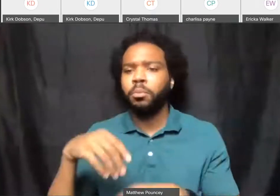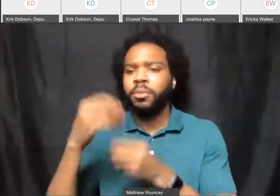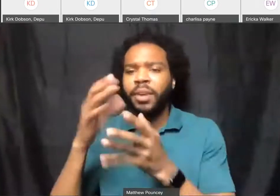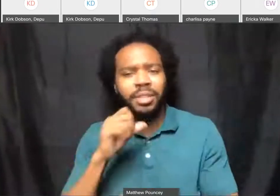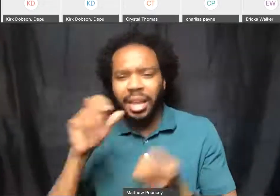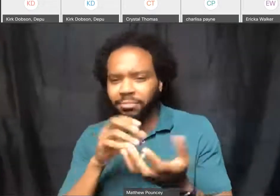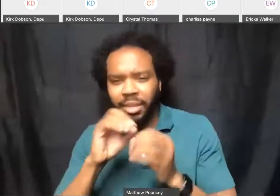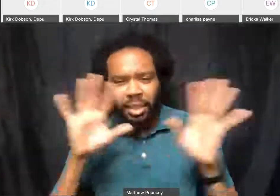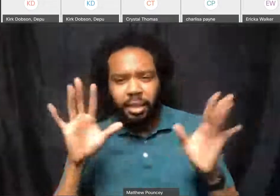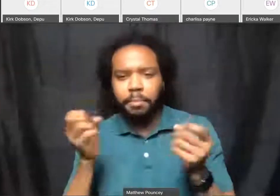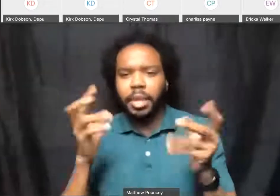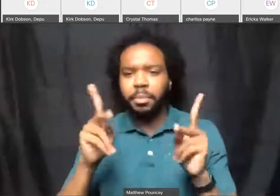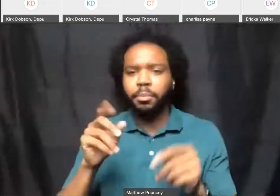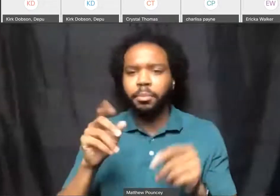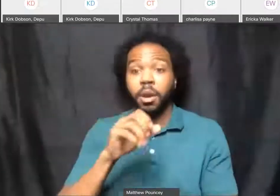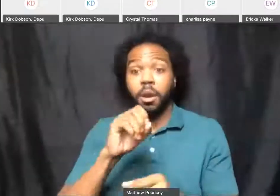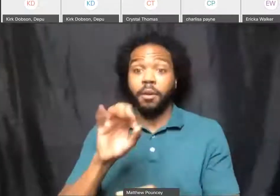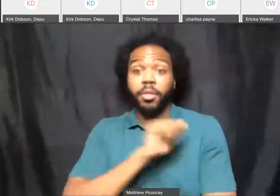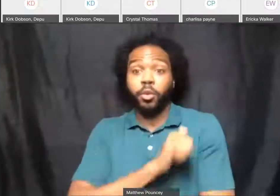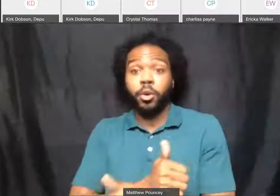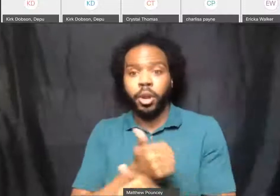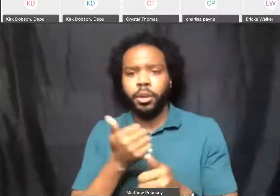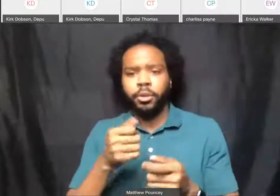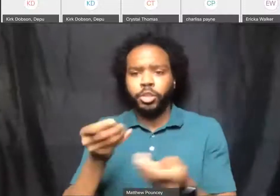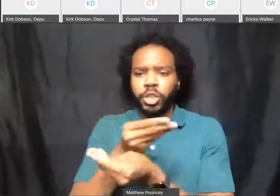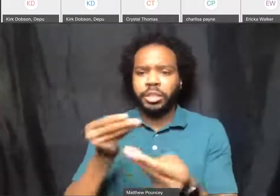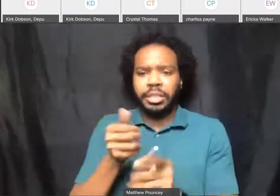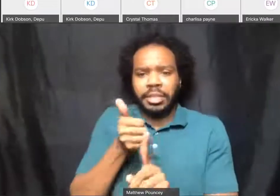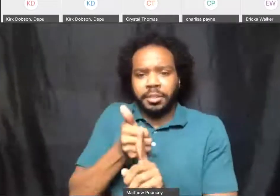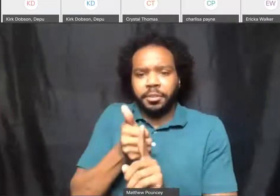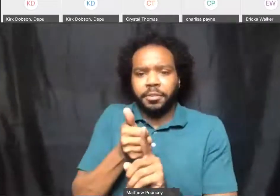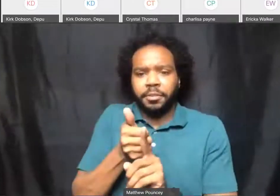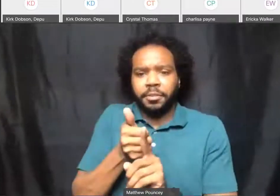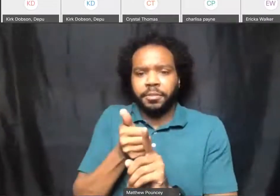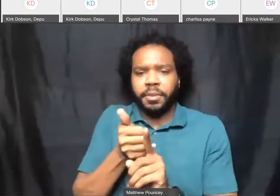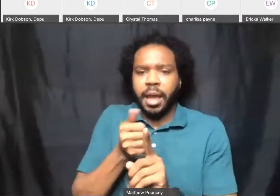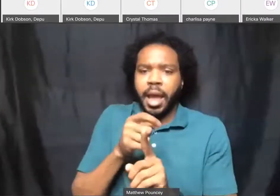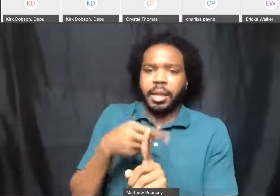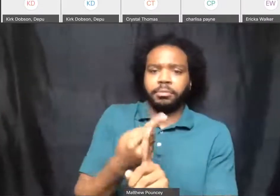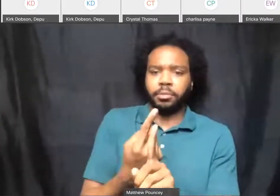quarantining, self-quarantining.